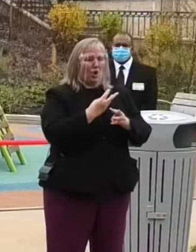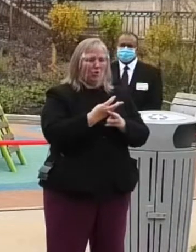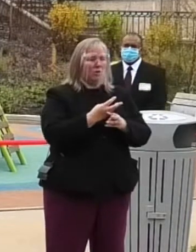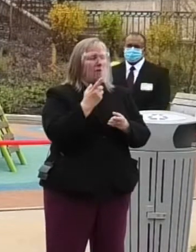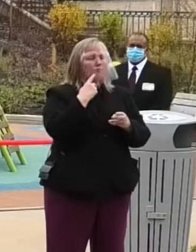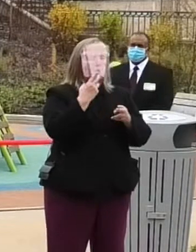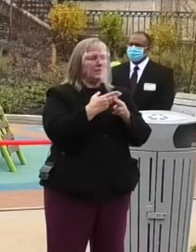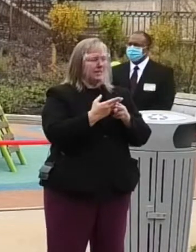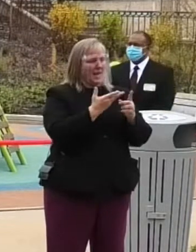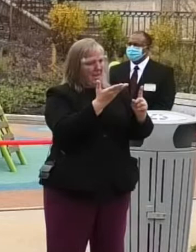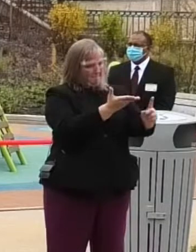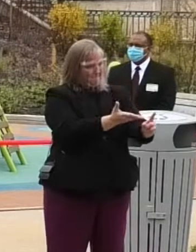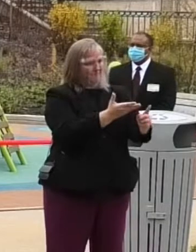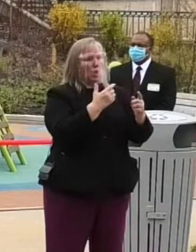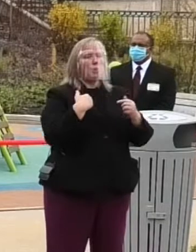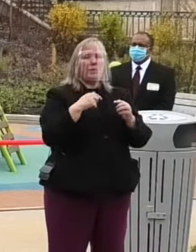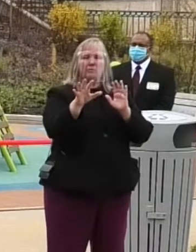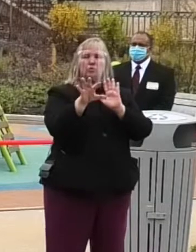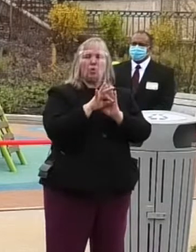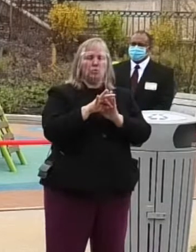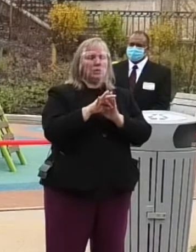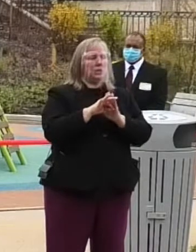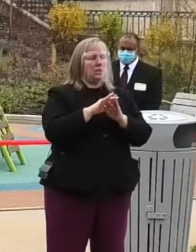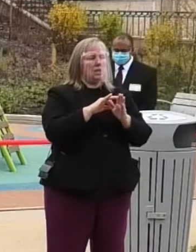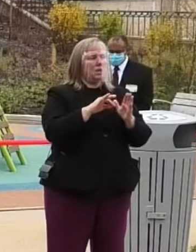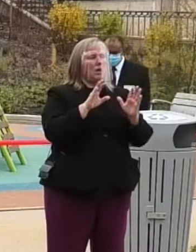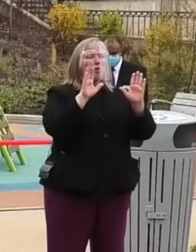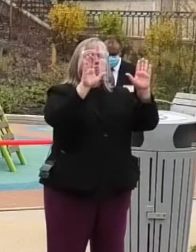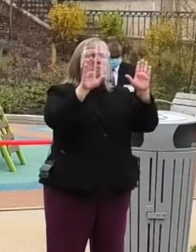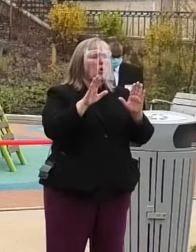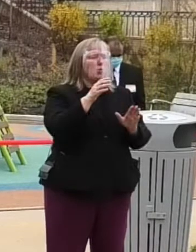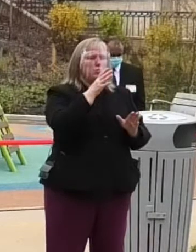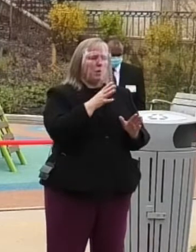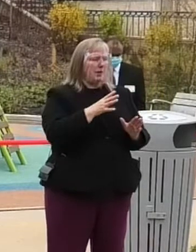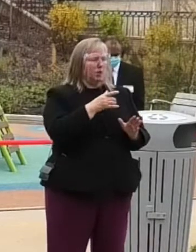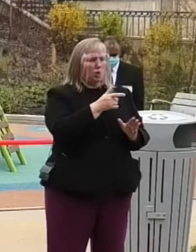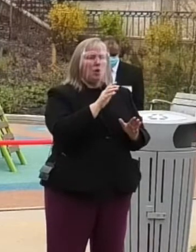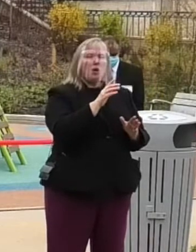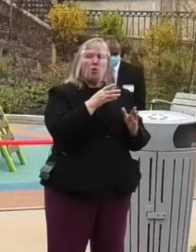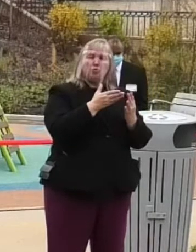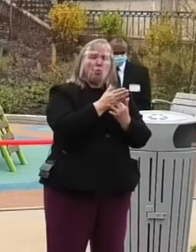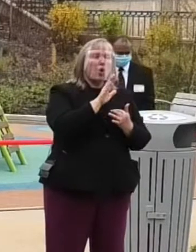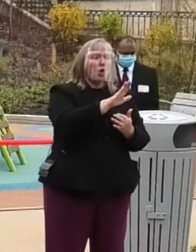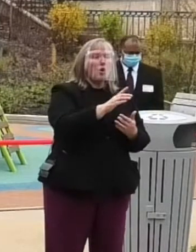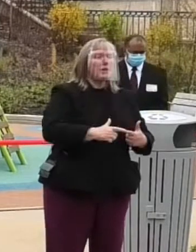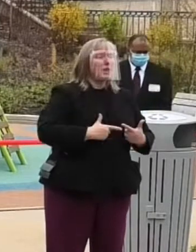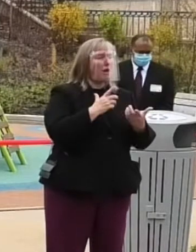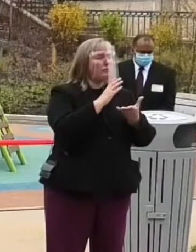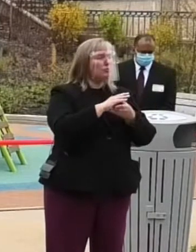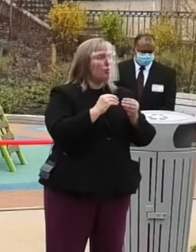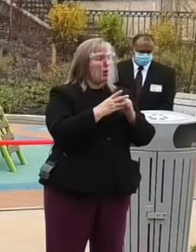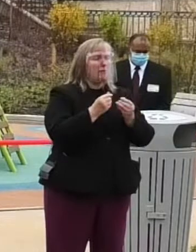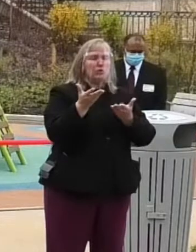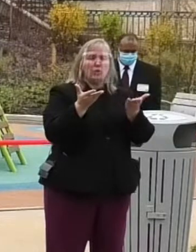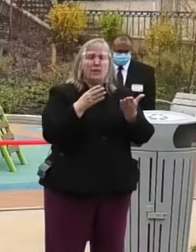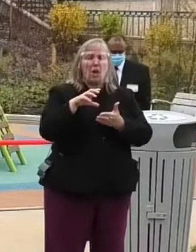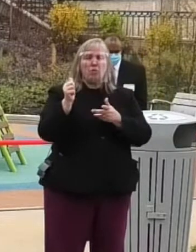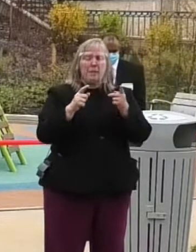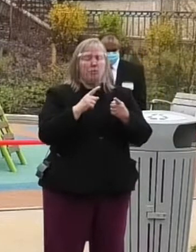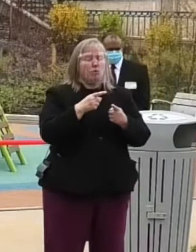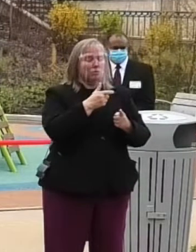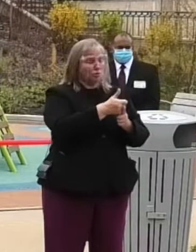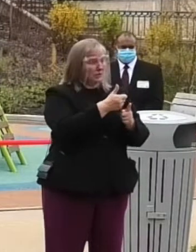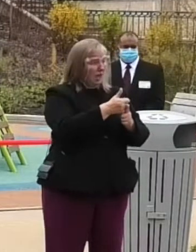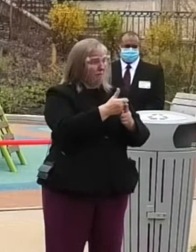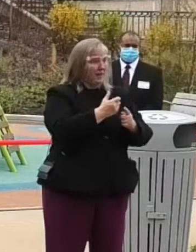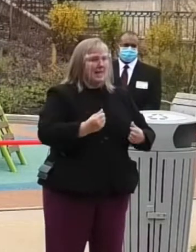its namesake, we've chosen a remarkable woman who, by her very life story of serving others, has inspired so many